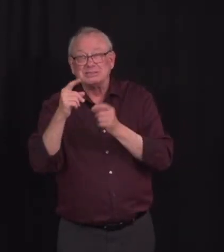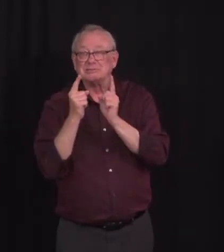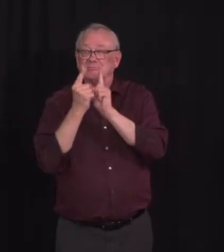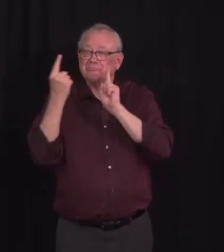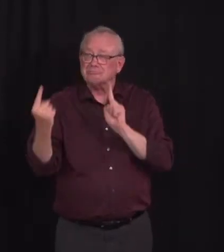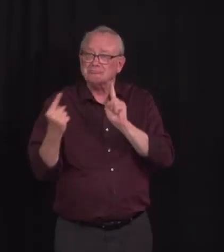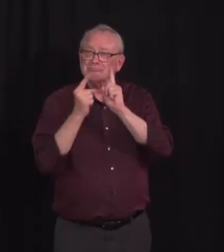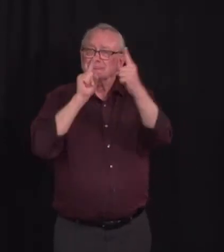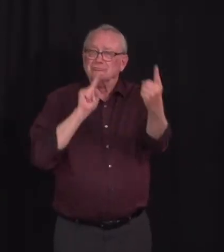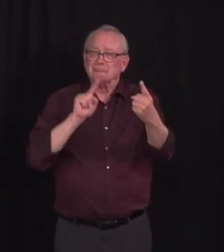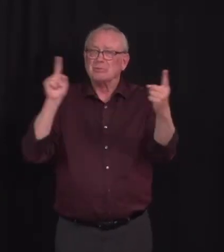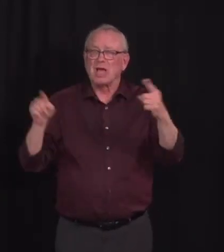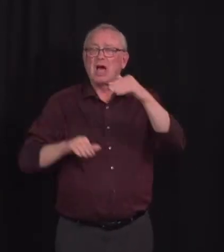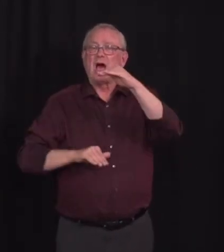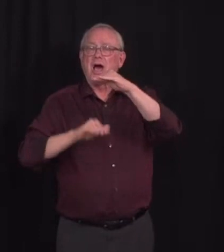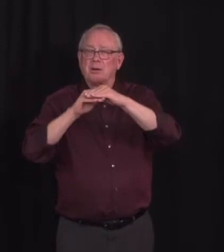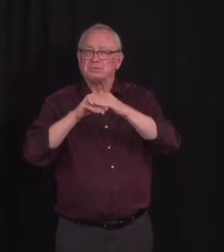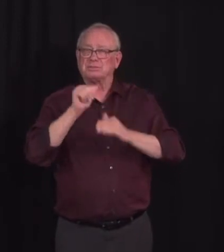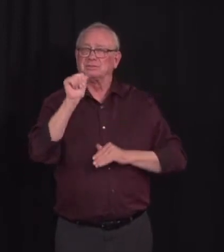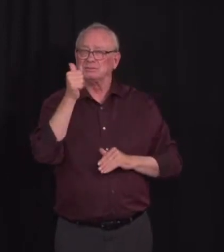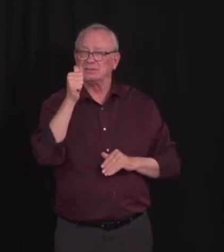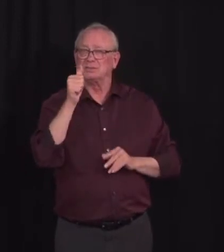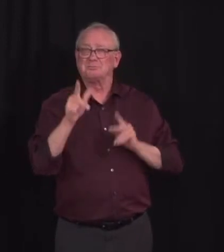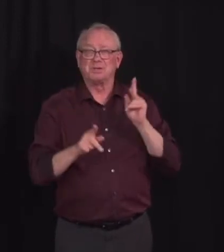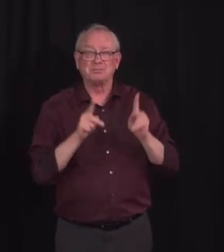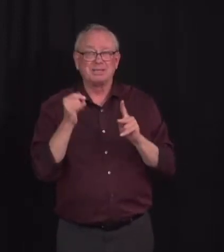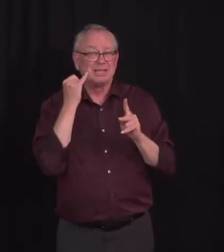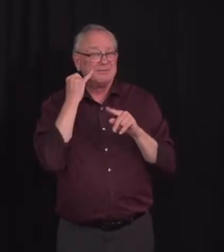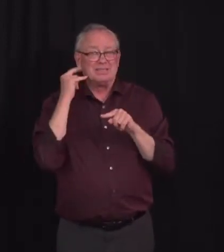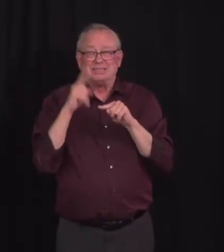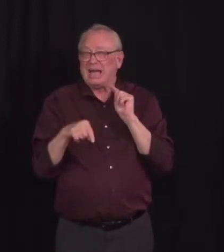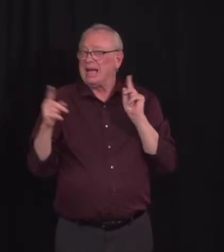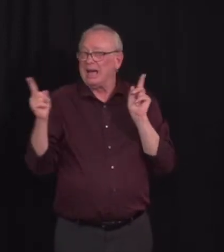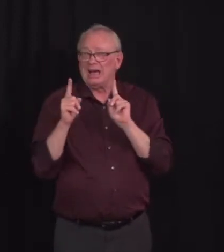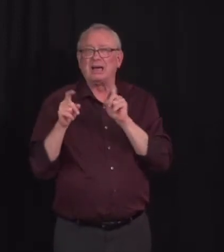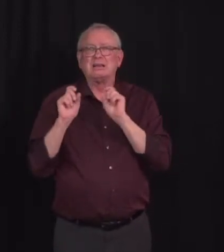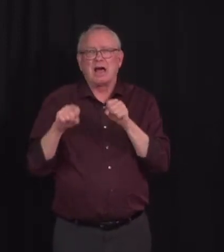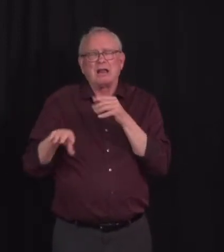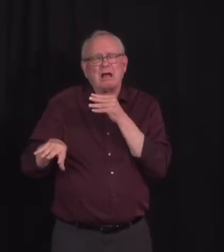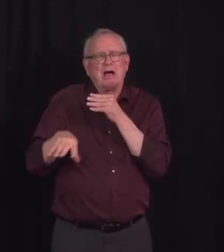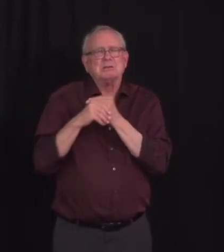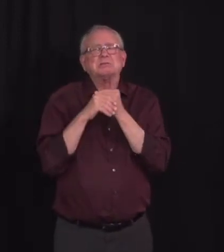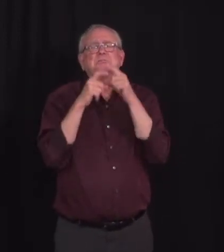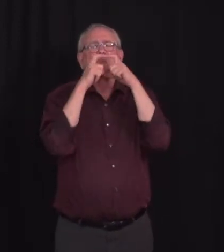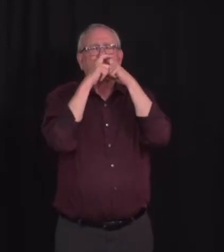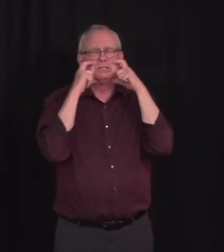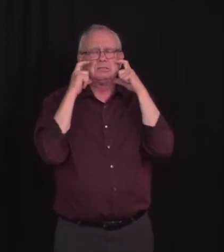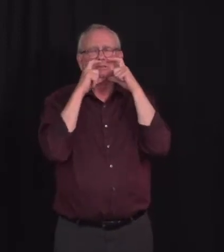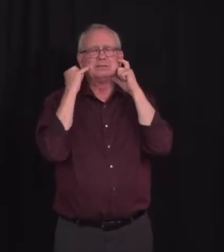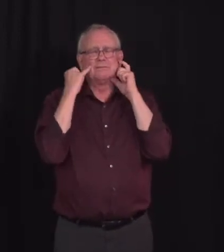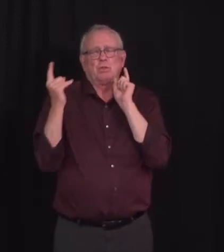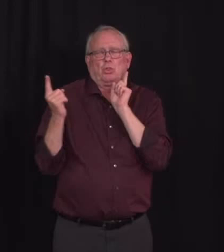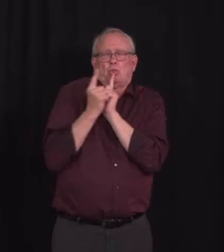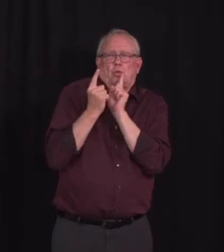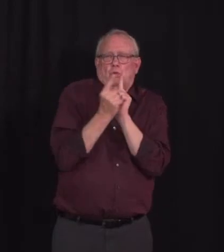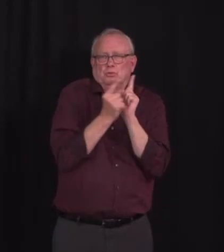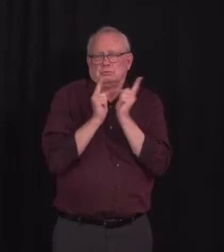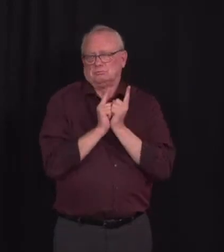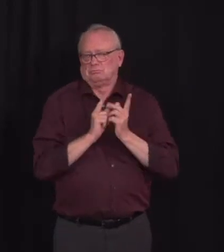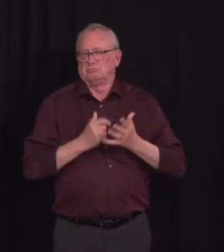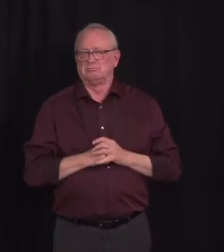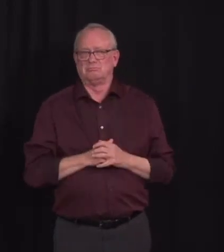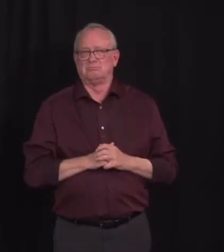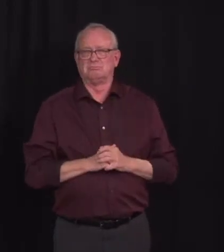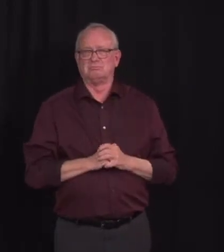not possible at all times, then masks can add an extra layer of protection, although they are not recommended. Michelle, is there a follow-up